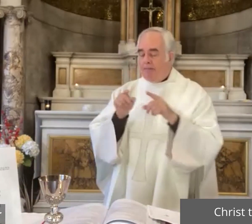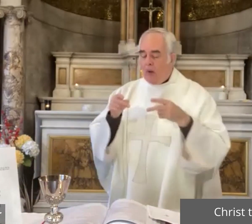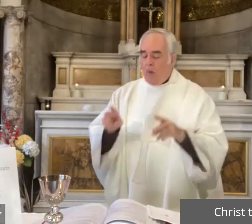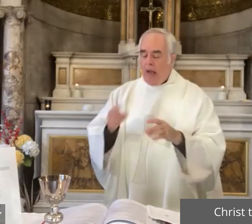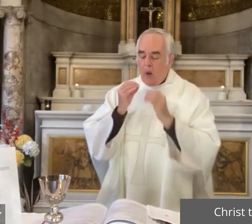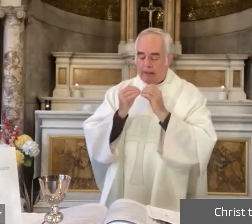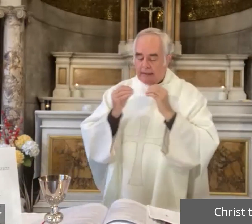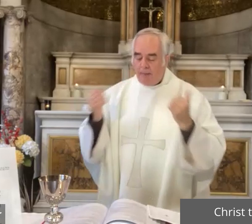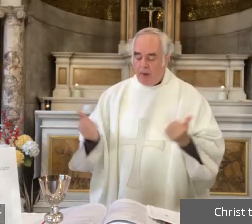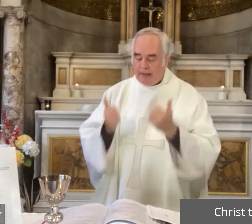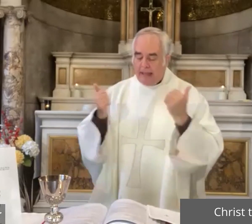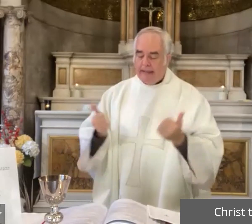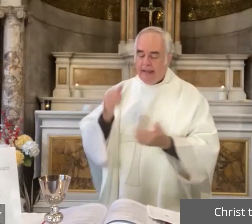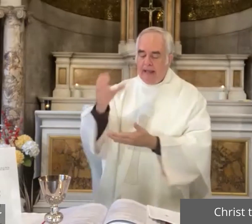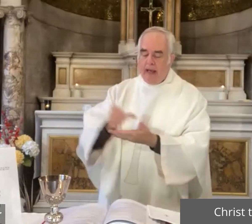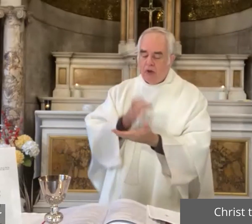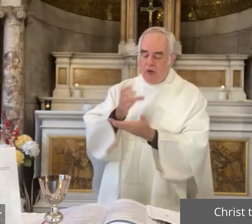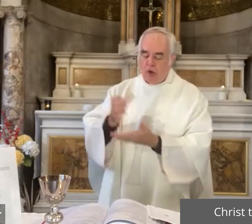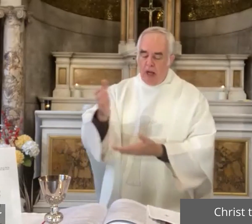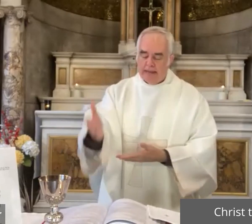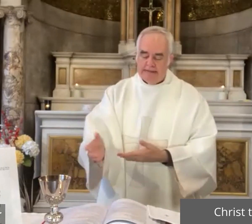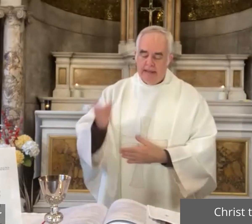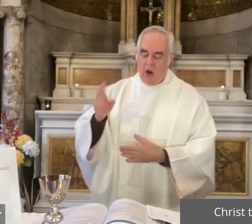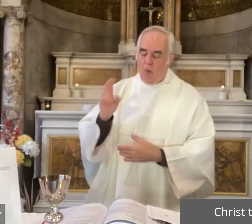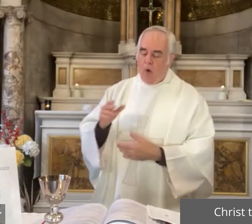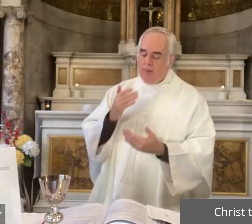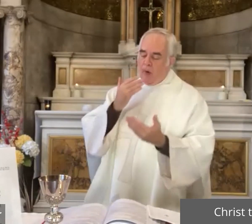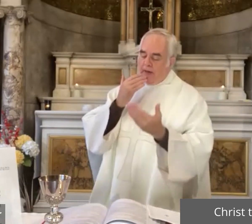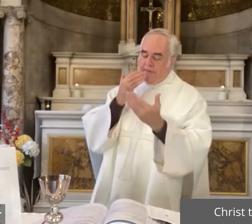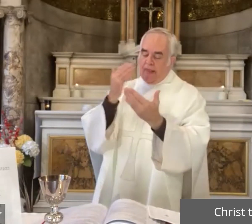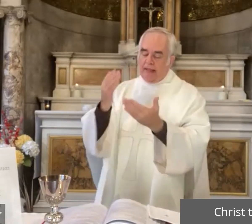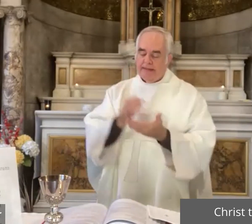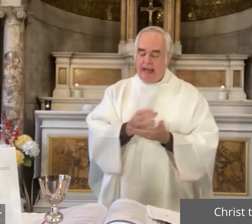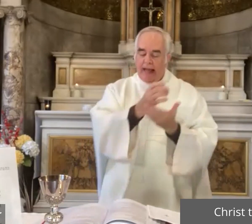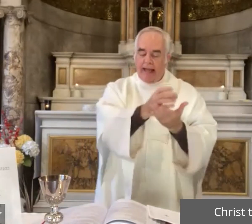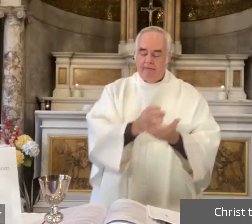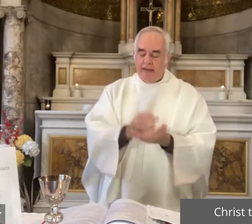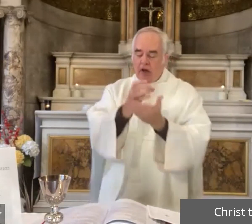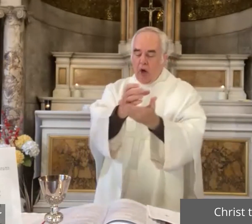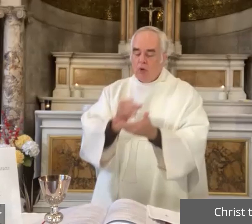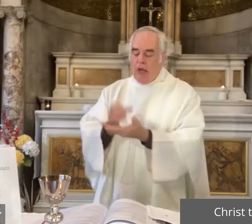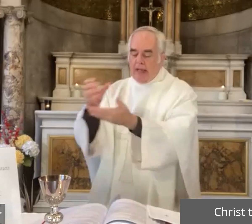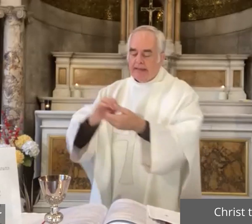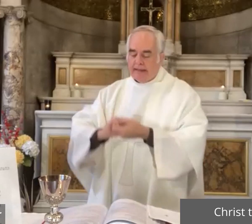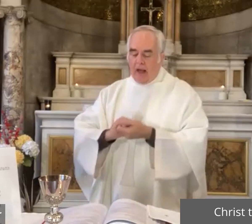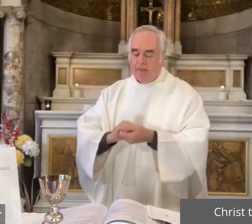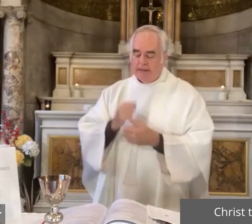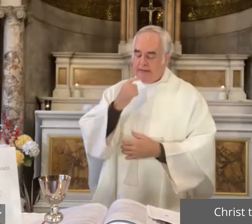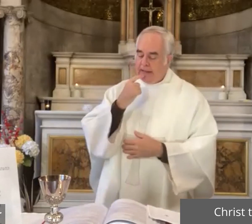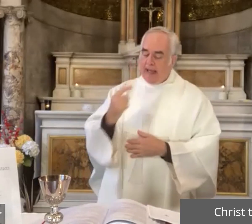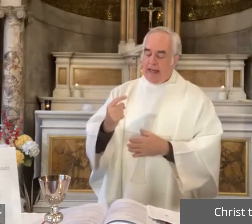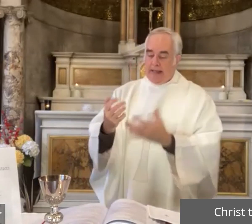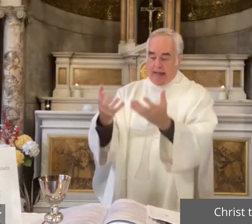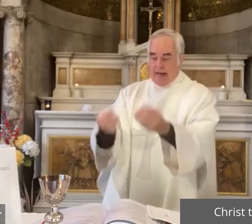In a similar way, when the supper was ended, he took the chalice, and once more giving thanks, gave it to his